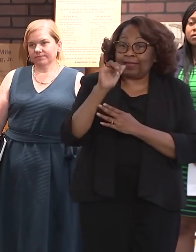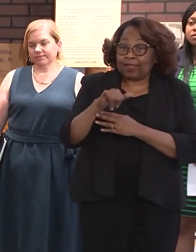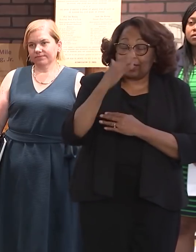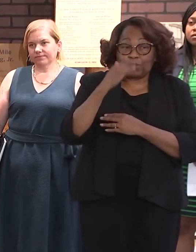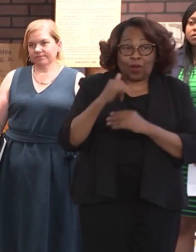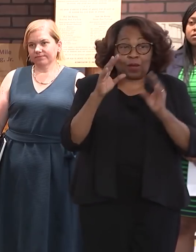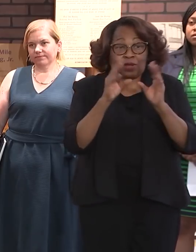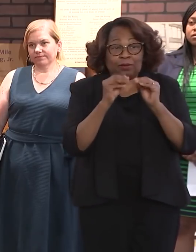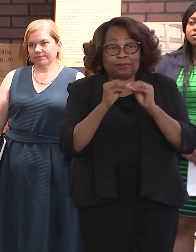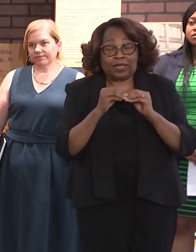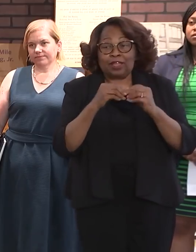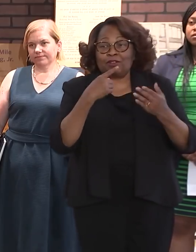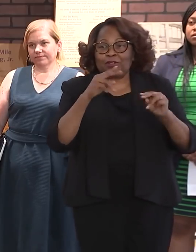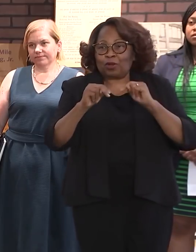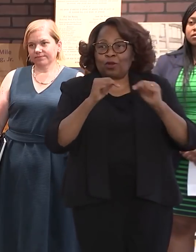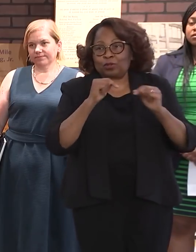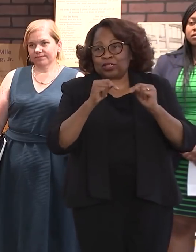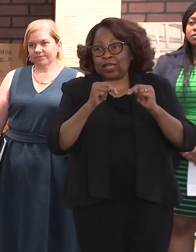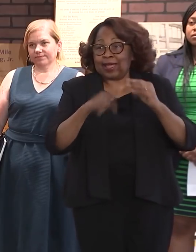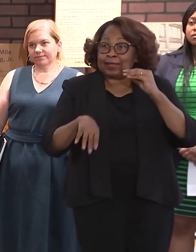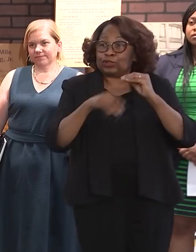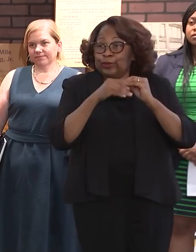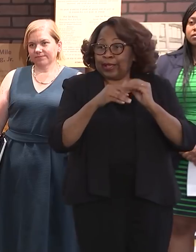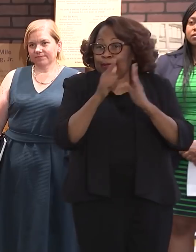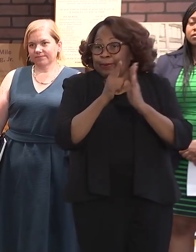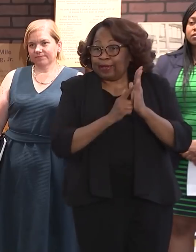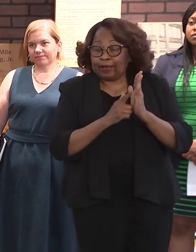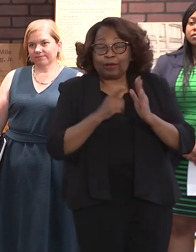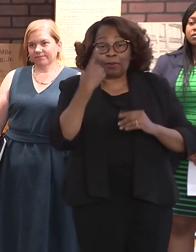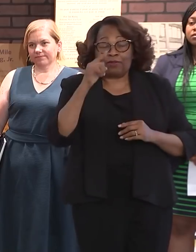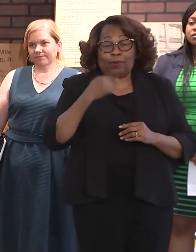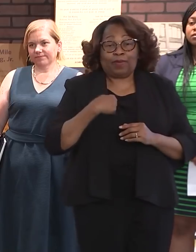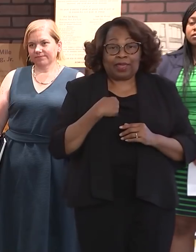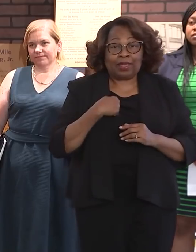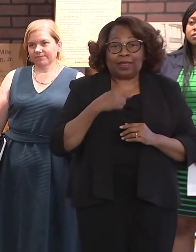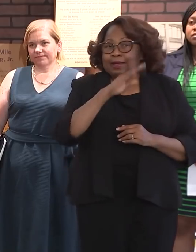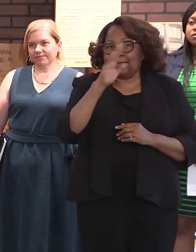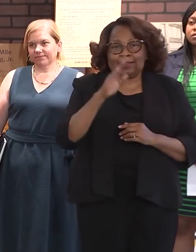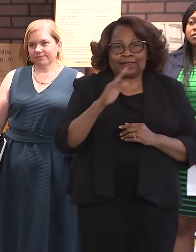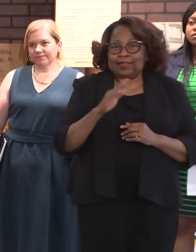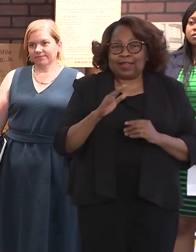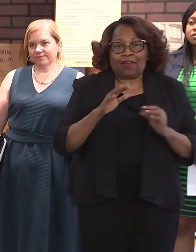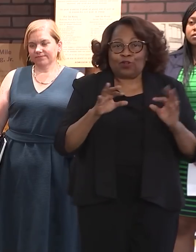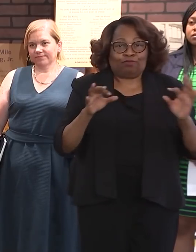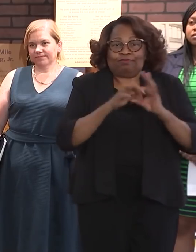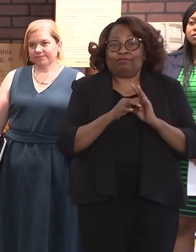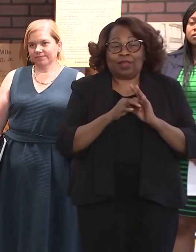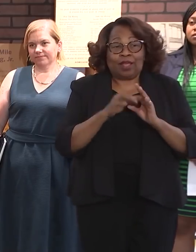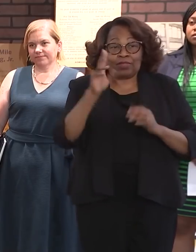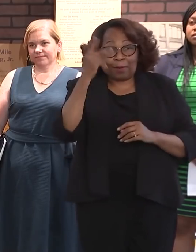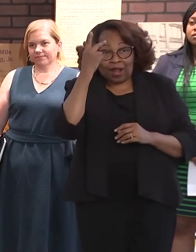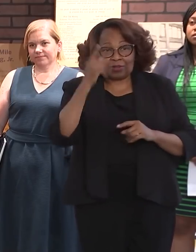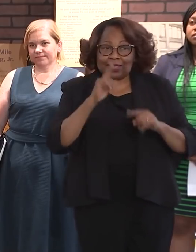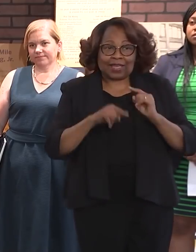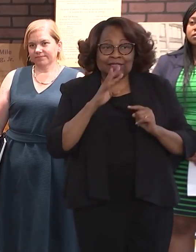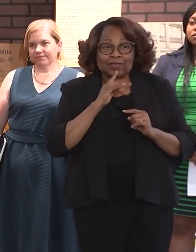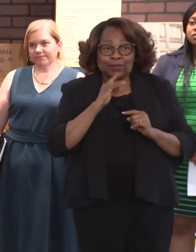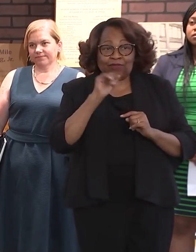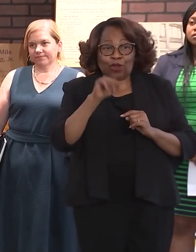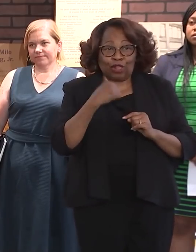to be meeting to negotiate on a trailer bill. But this has, for me, it's never been about the politics. I can't speak for